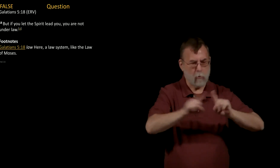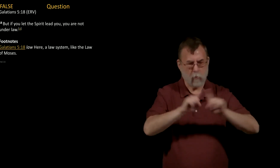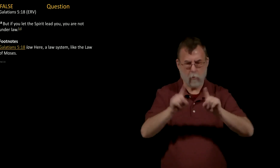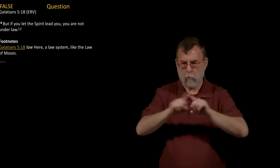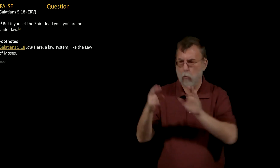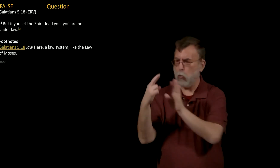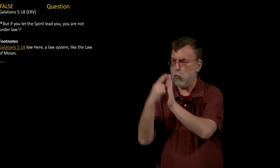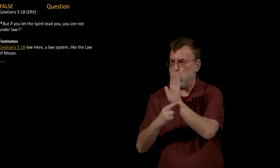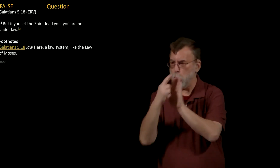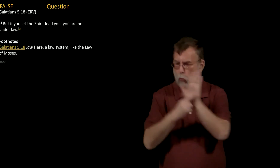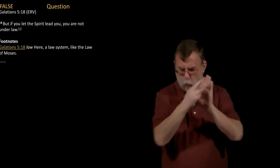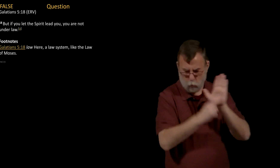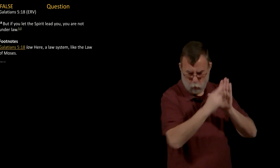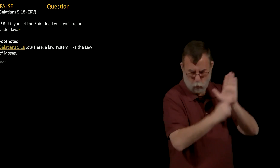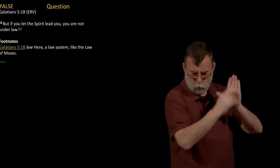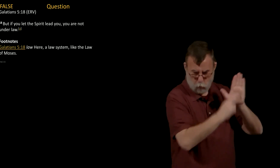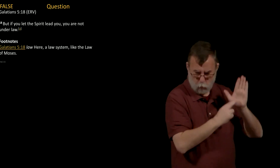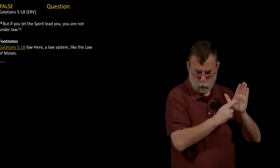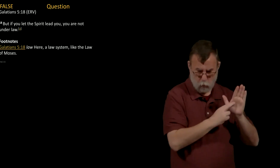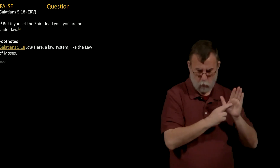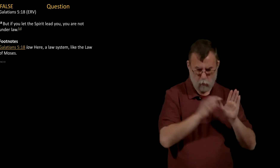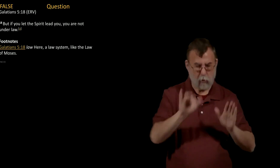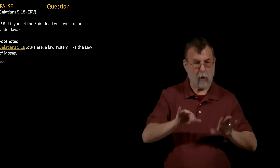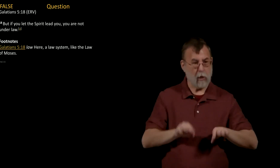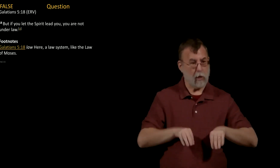different laws and rules